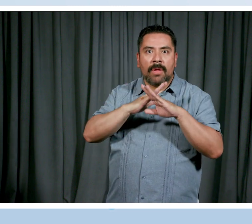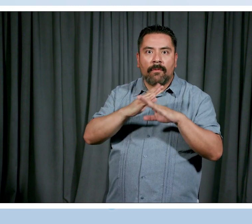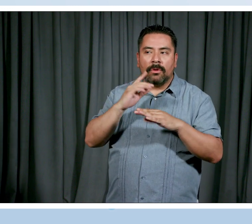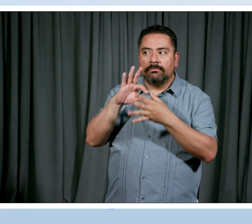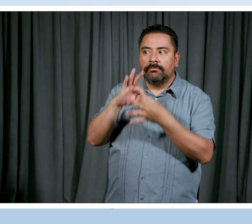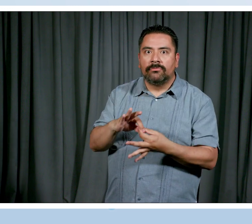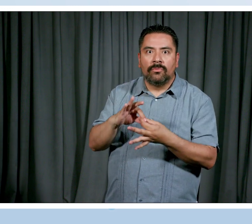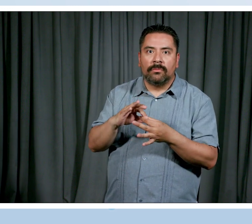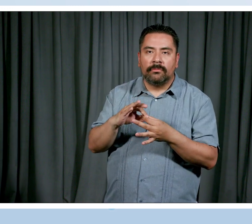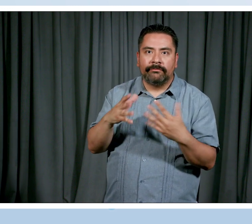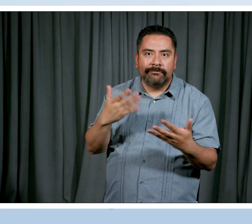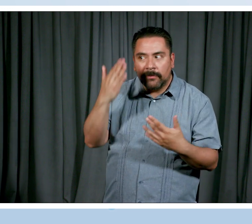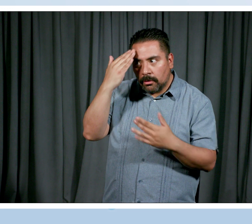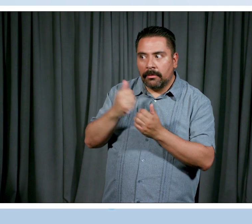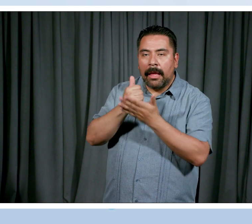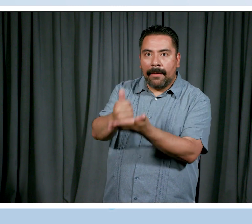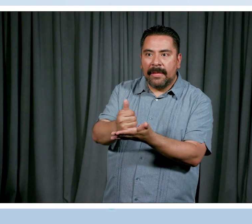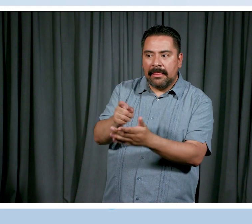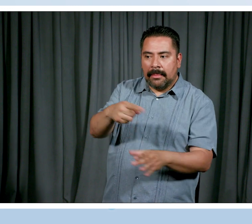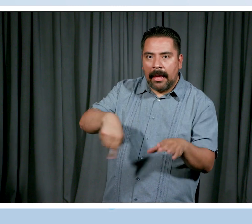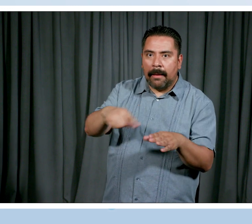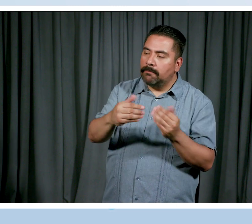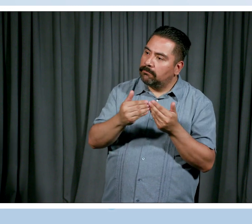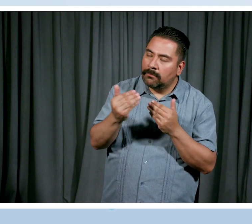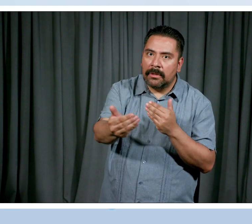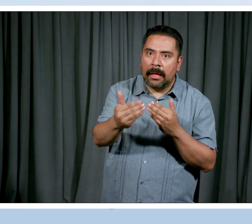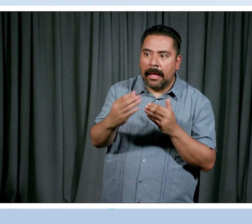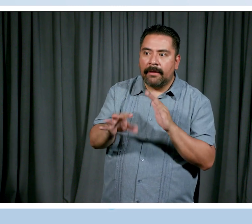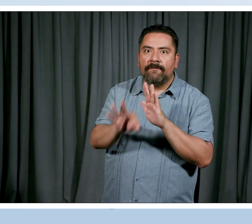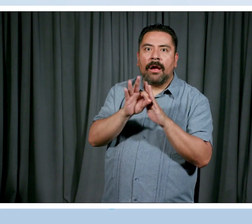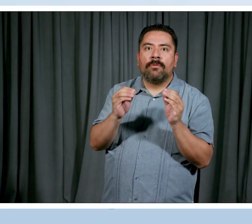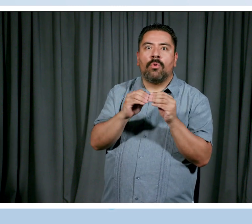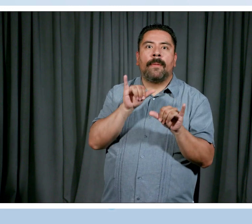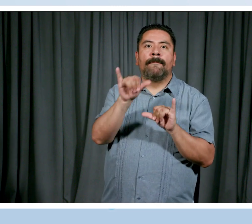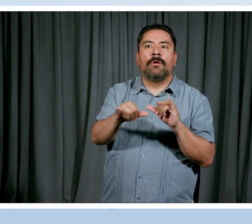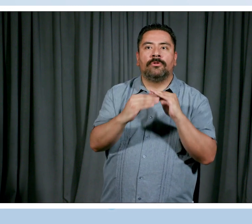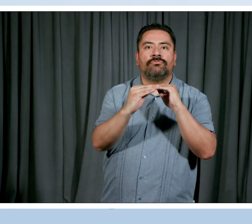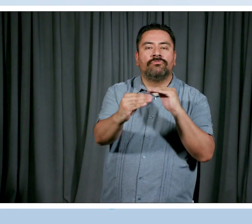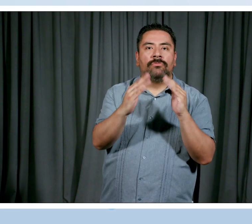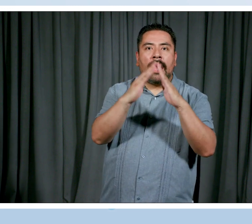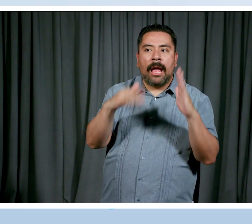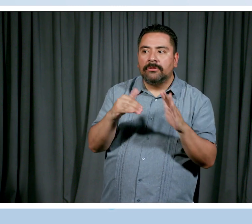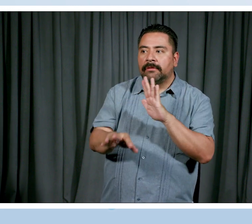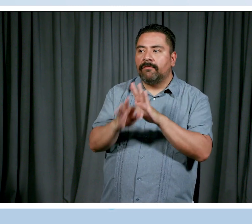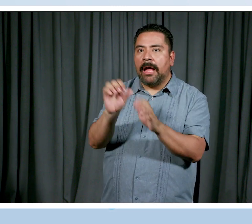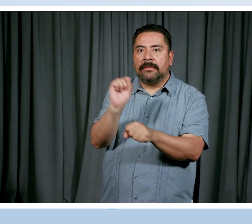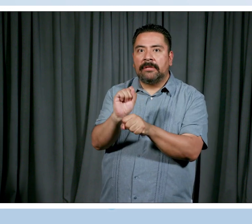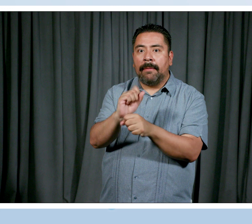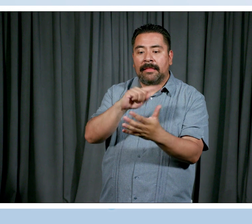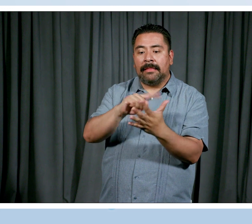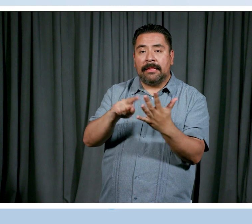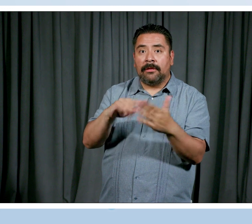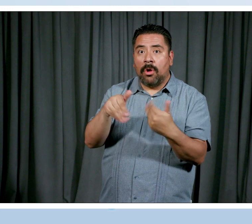in terms of, helping them move forward and find permanent housing and find a job, the things that all of us